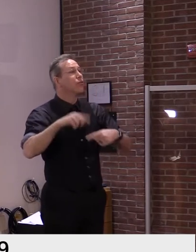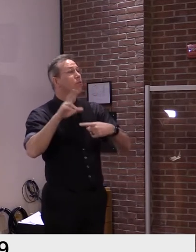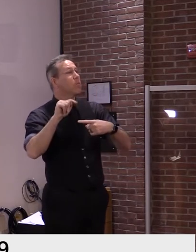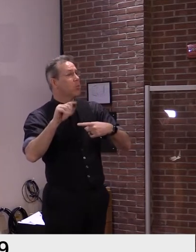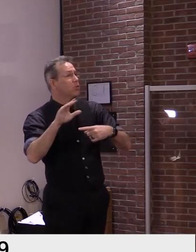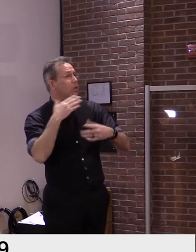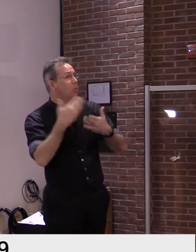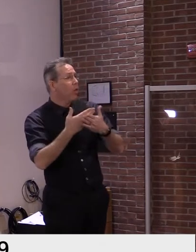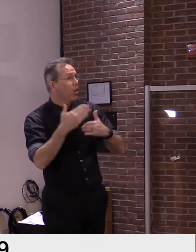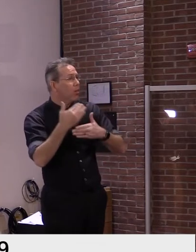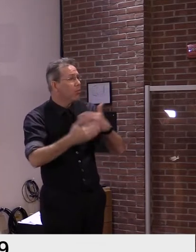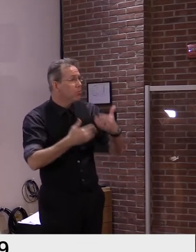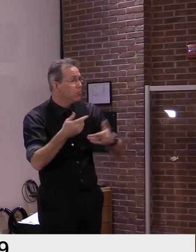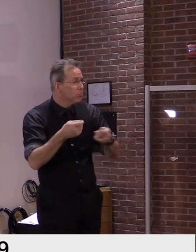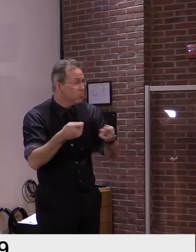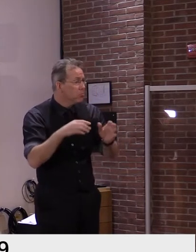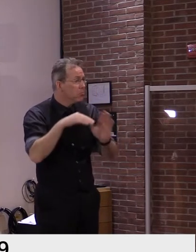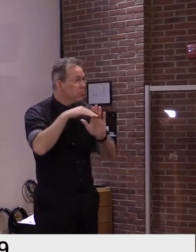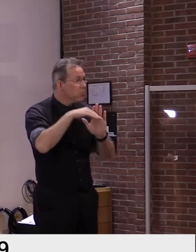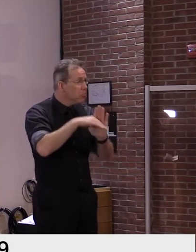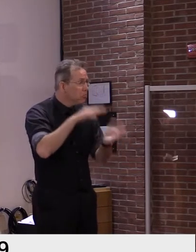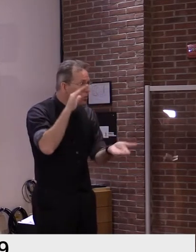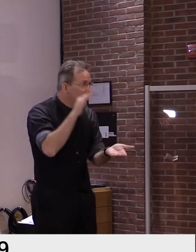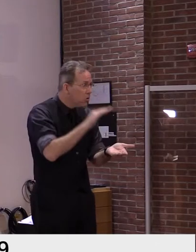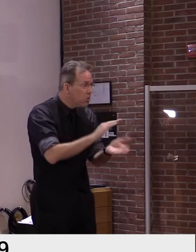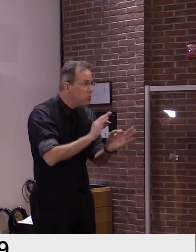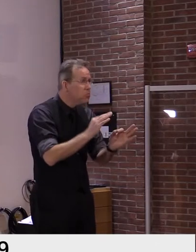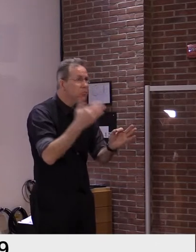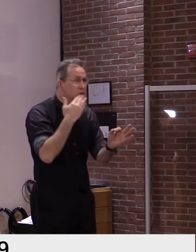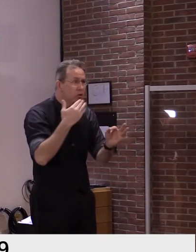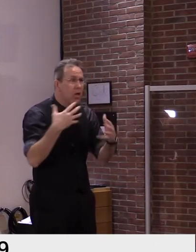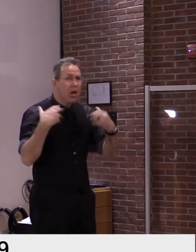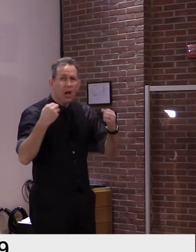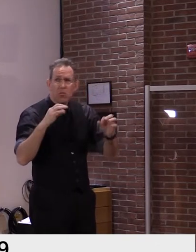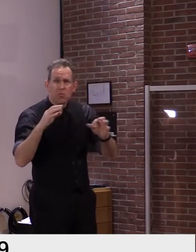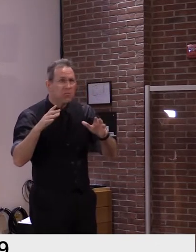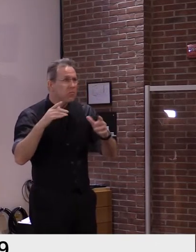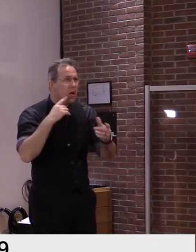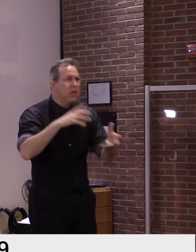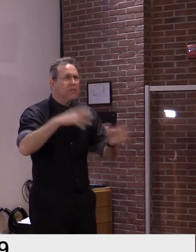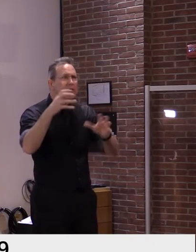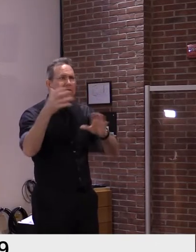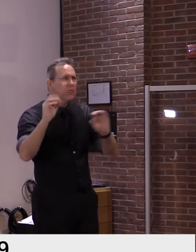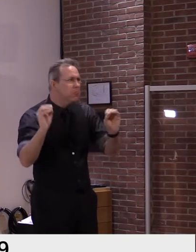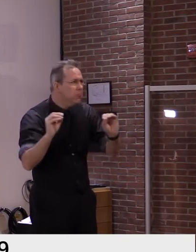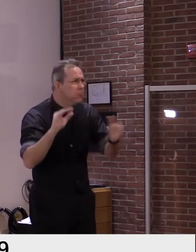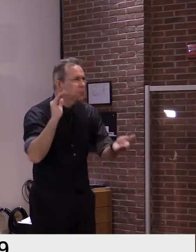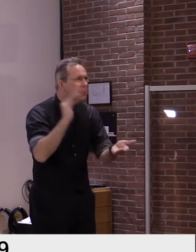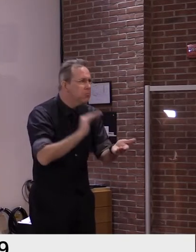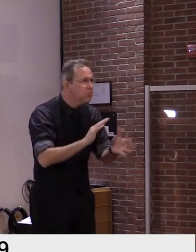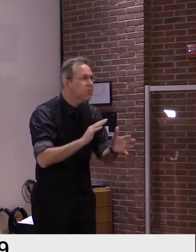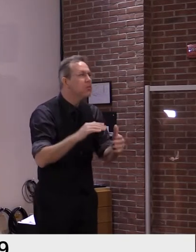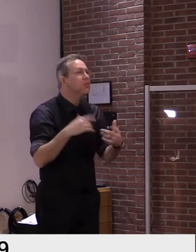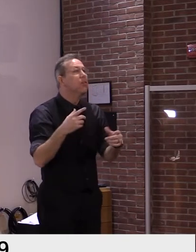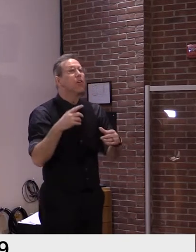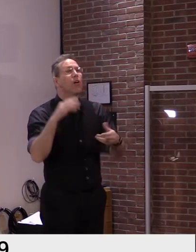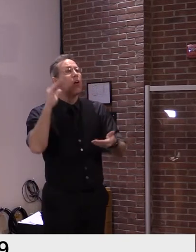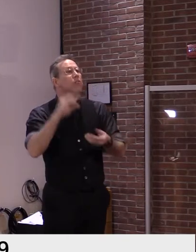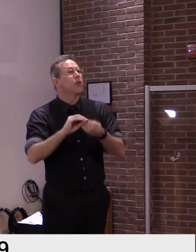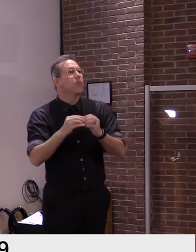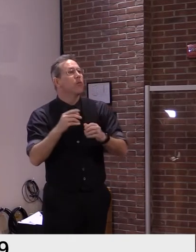among our most vulnerable and overall, fewer individuals in the hospital, and fewer deaths in February than the